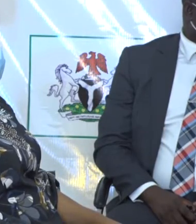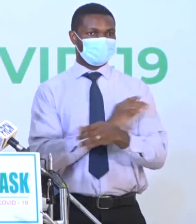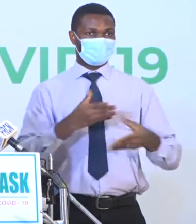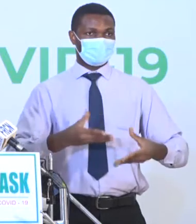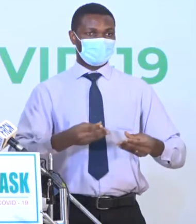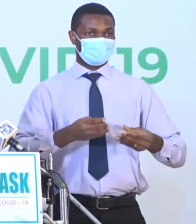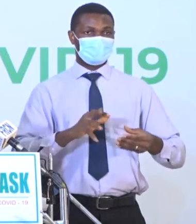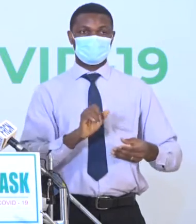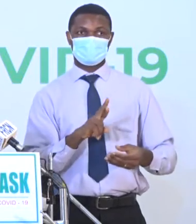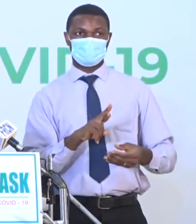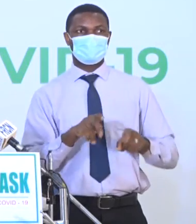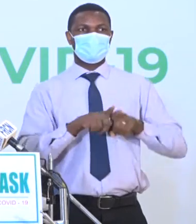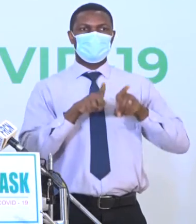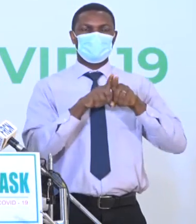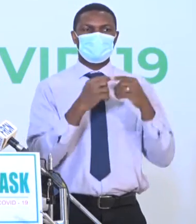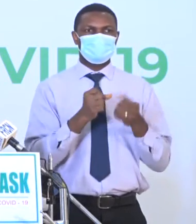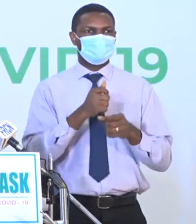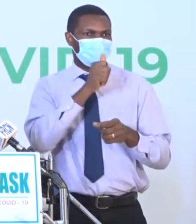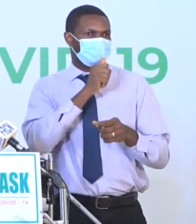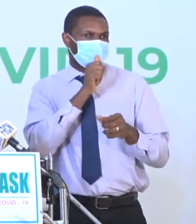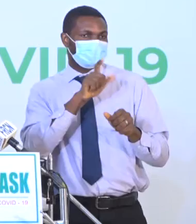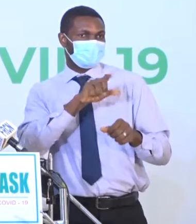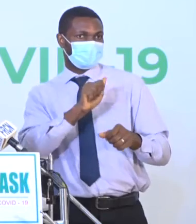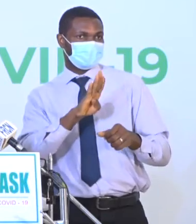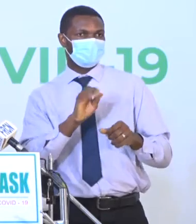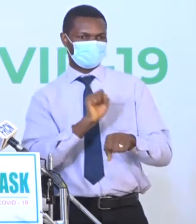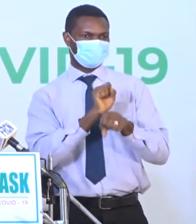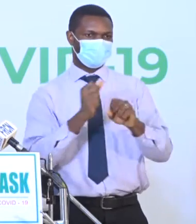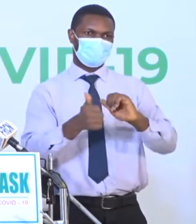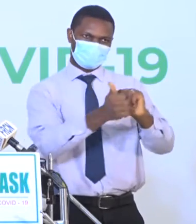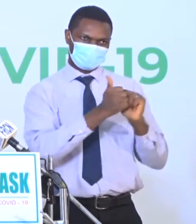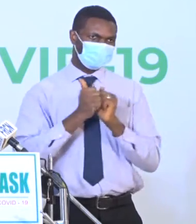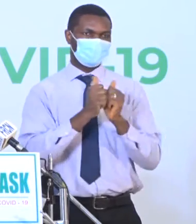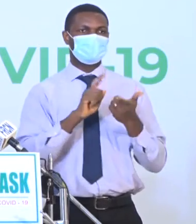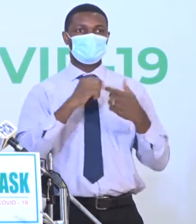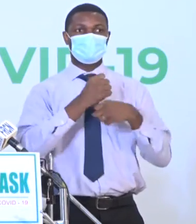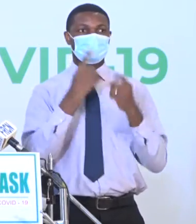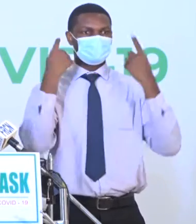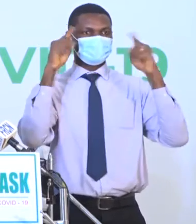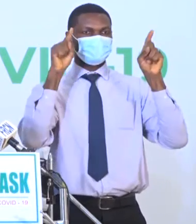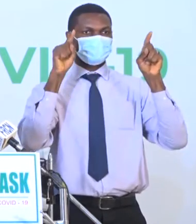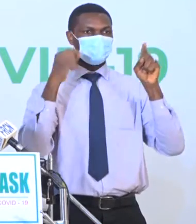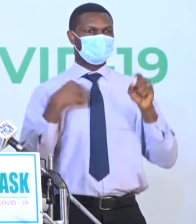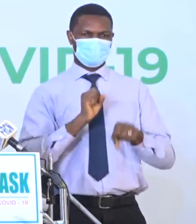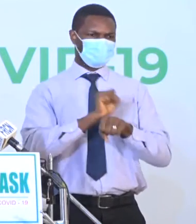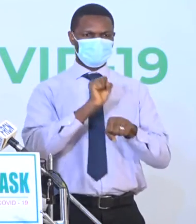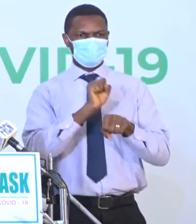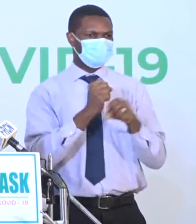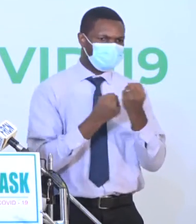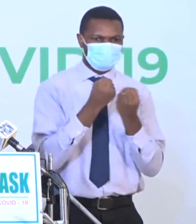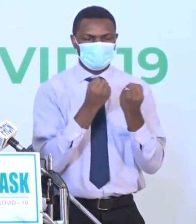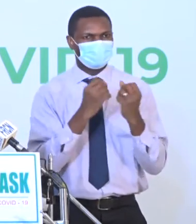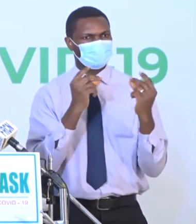been described as a variant of concern yet. Disclosing this at the Presidential Task Force on COVID-19 briefing in Abuja,